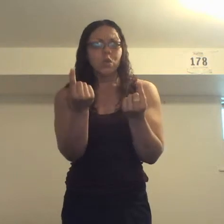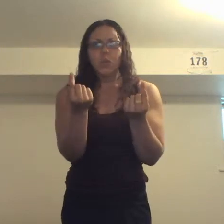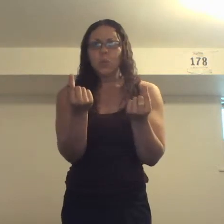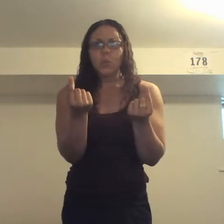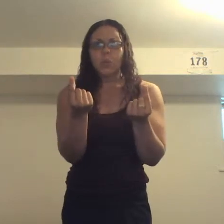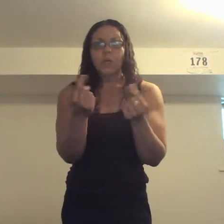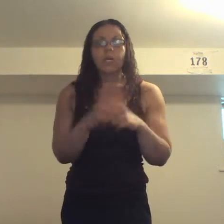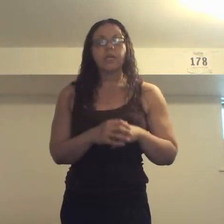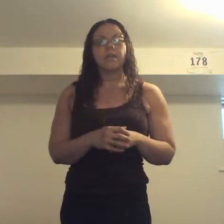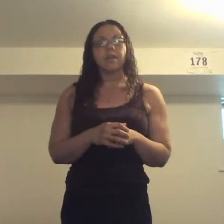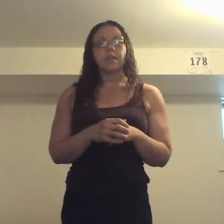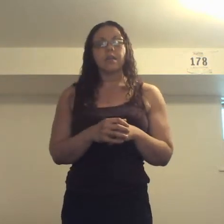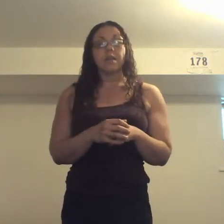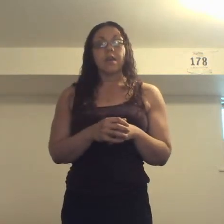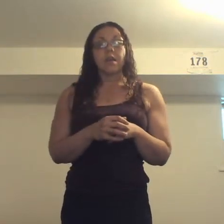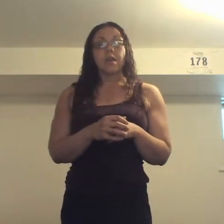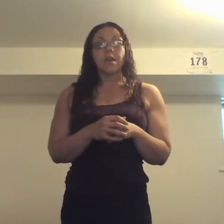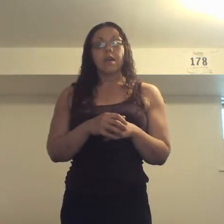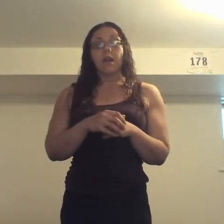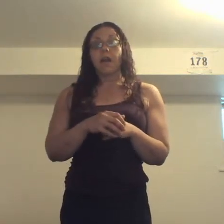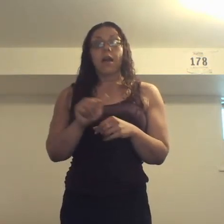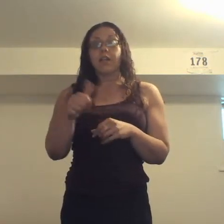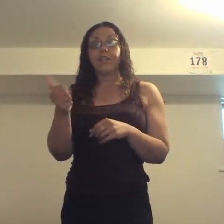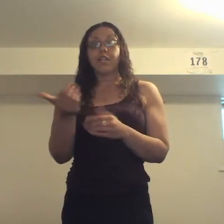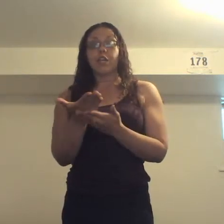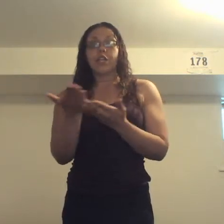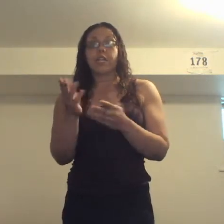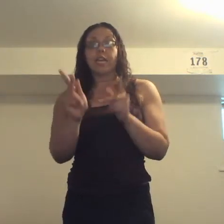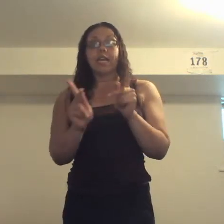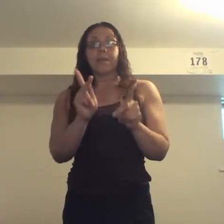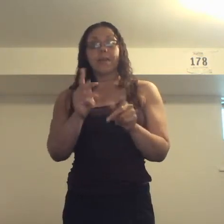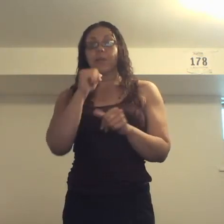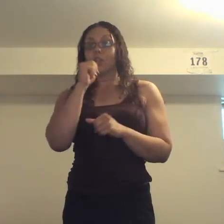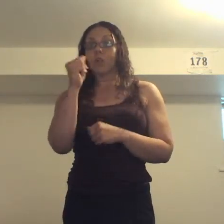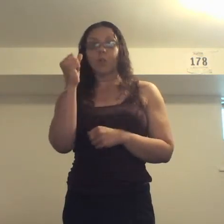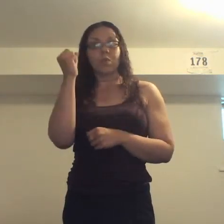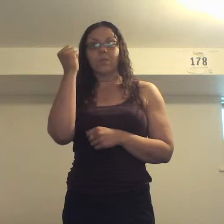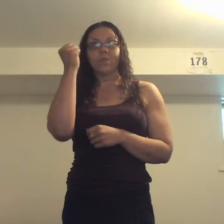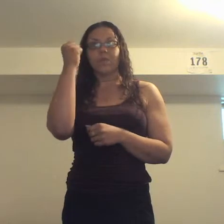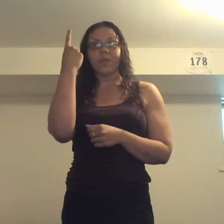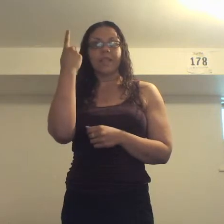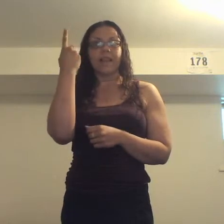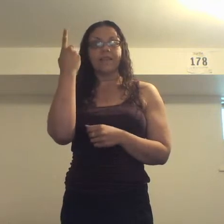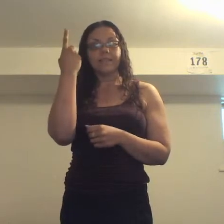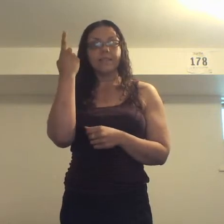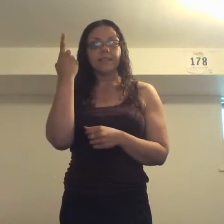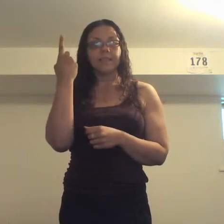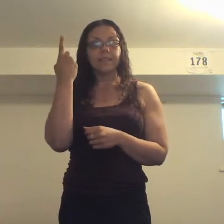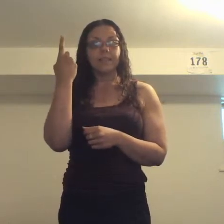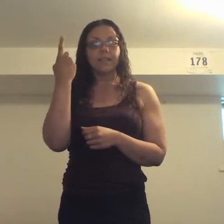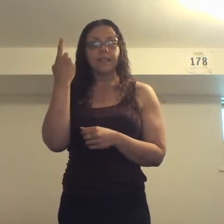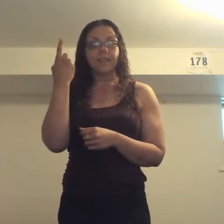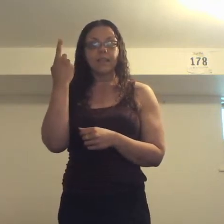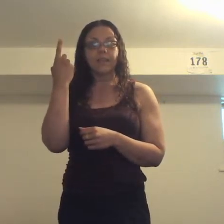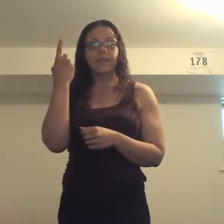people don't realize, and they'll tell you this when you watch your informational video getting a permit, but there are big black bears, so food needs